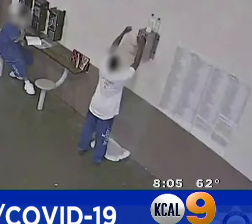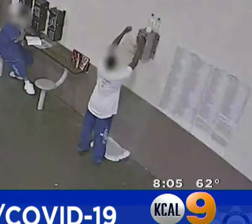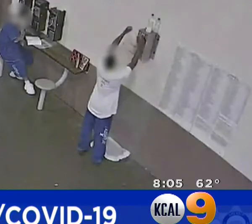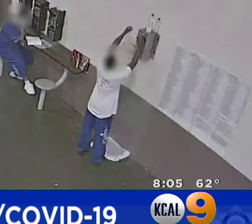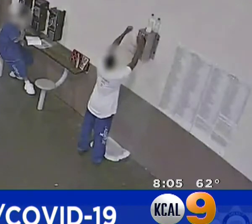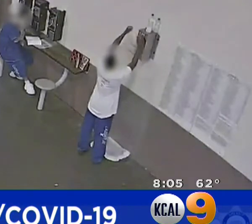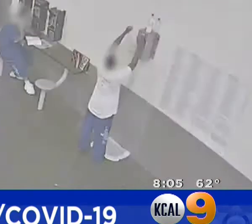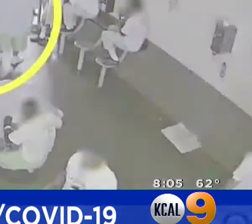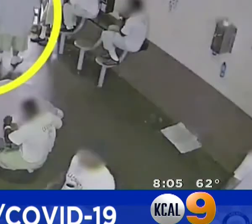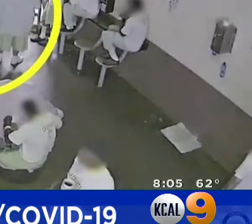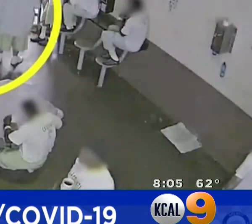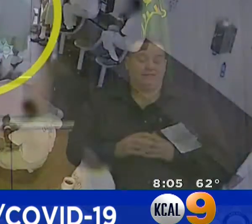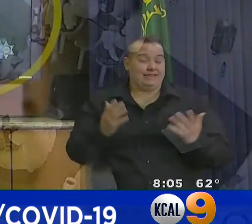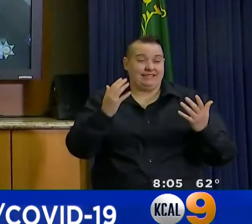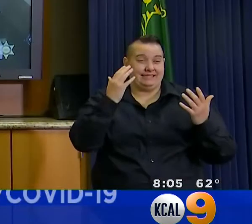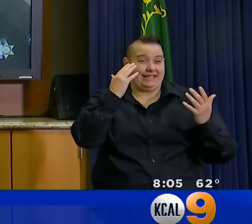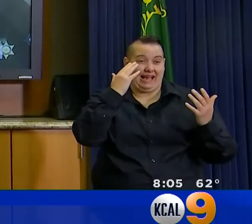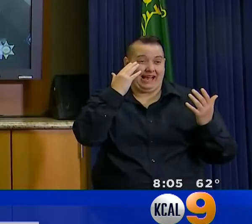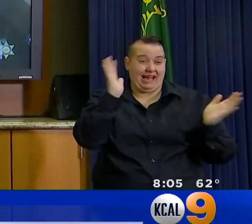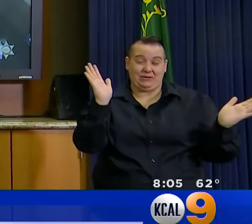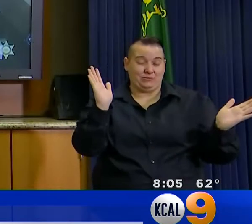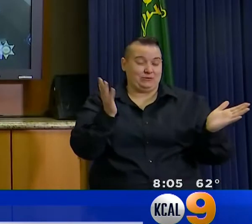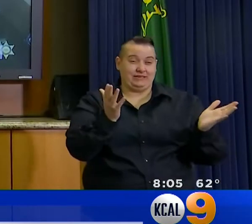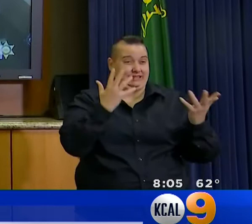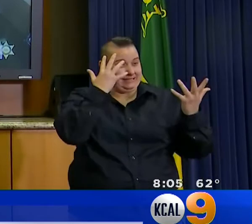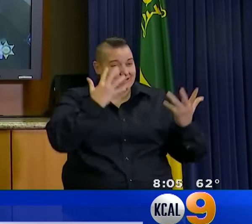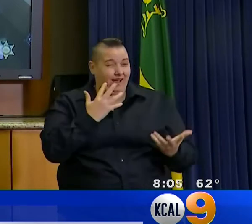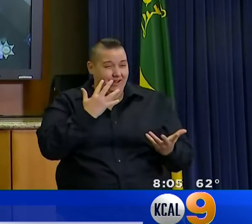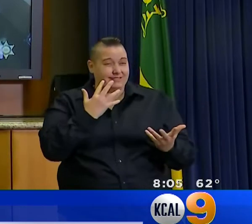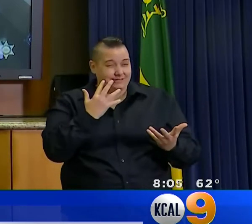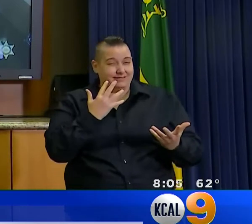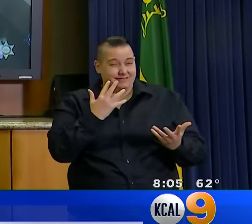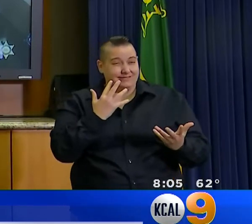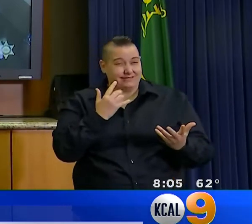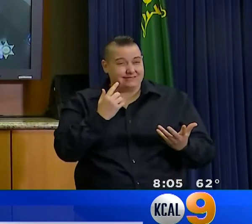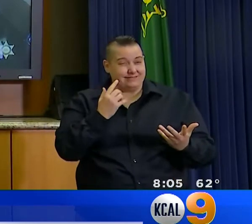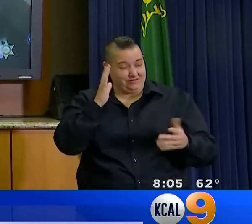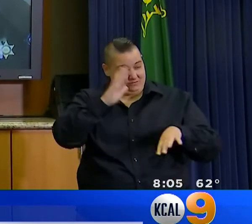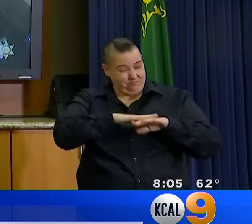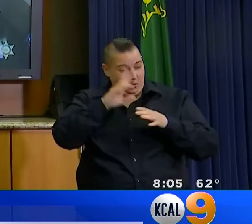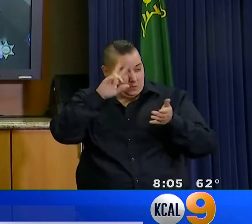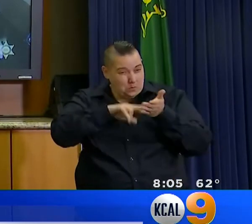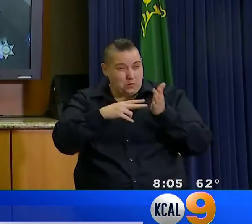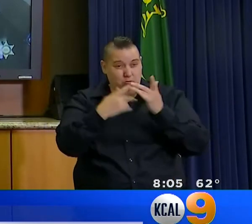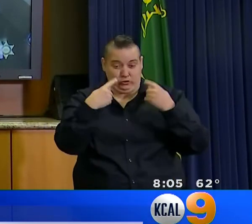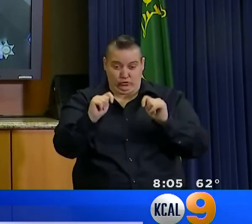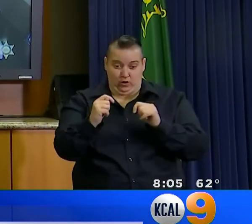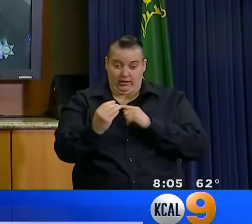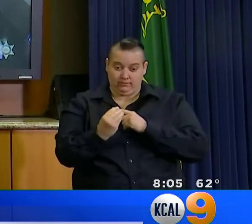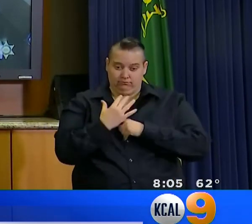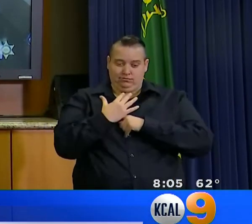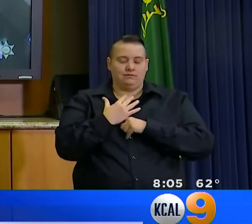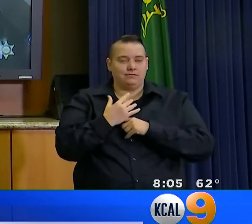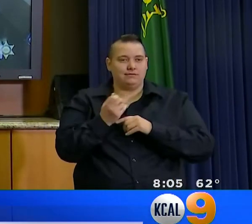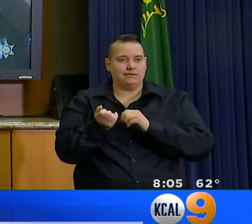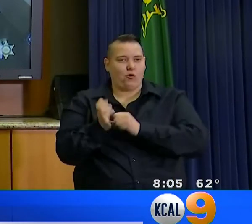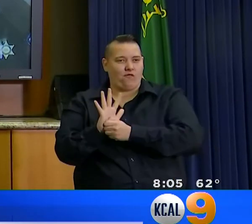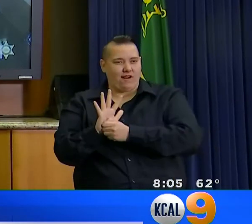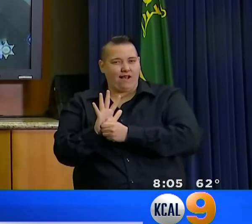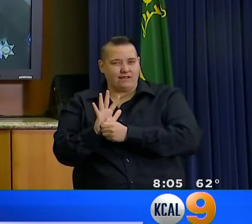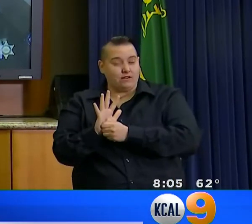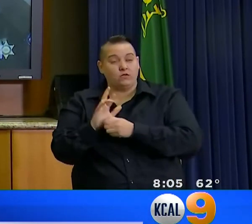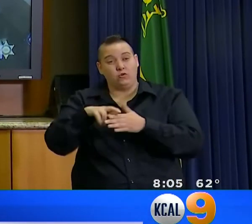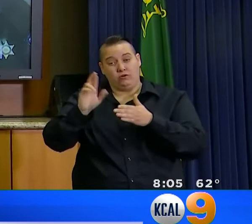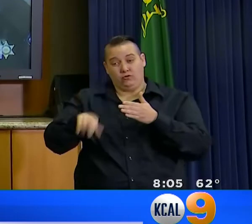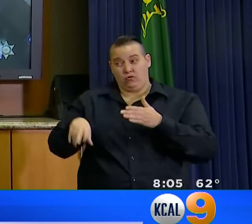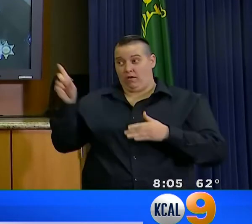physical distancing. It's sad to think that someone would deliberately try to expose themselves to COVID-19. As a